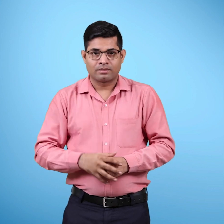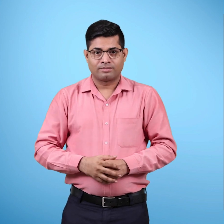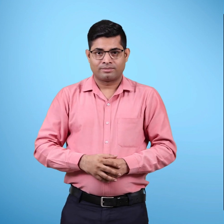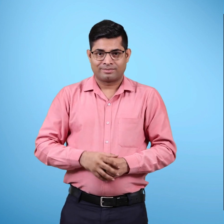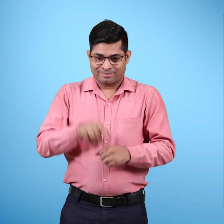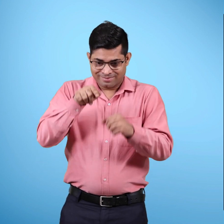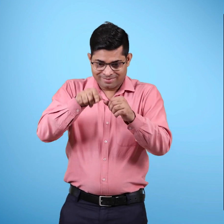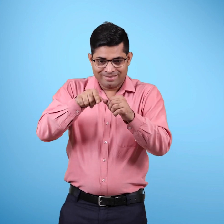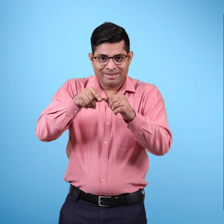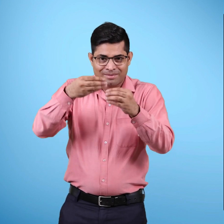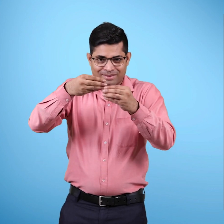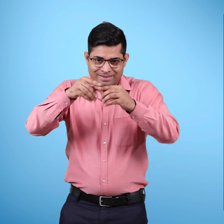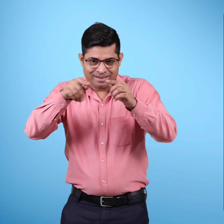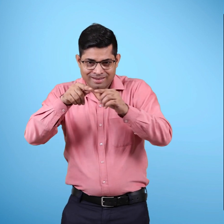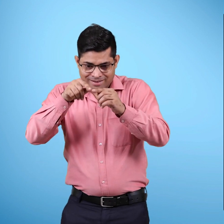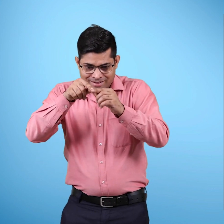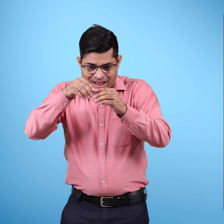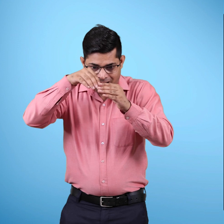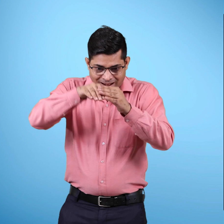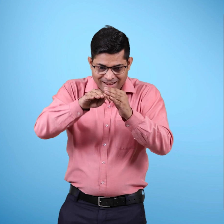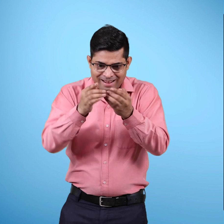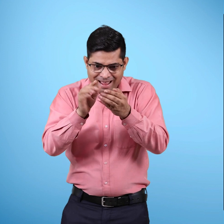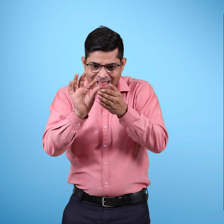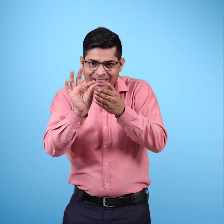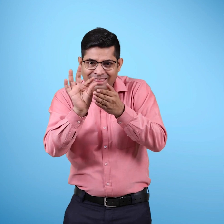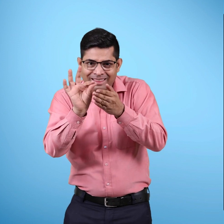does this mean that the leaf has starch in it?